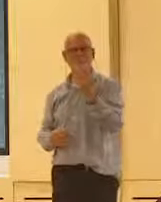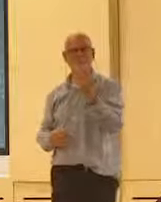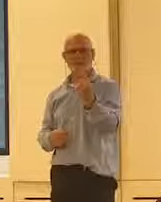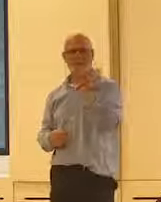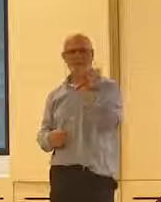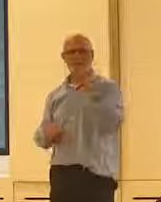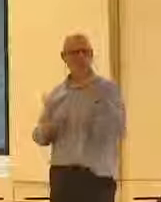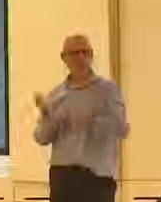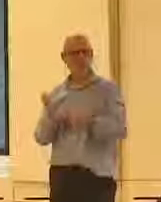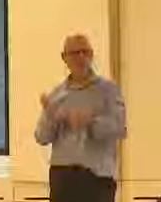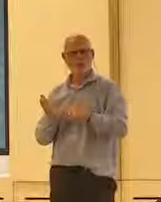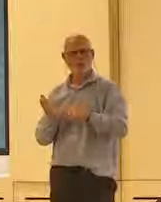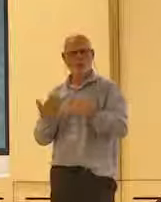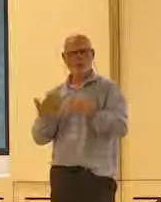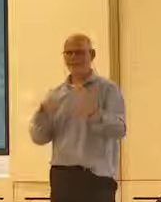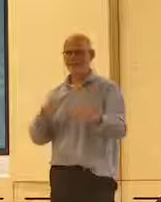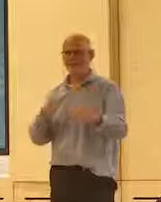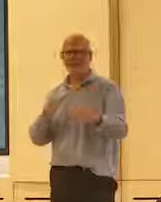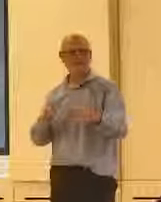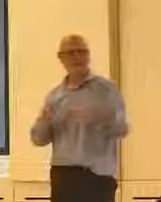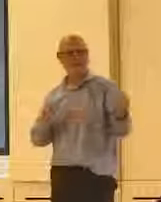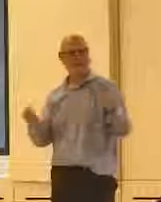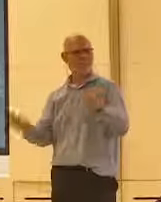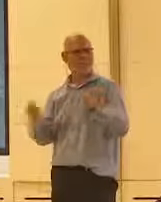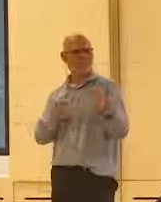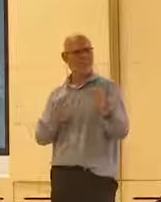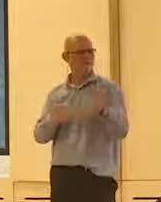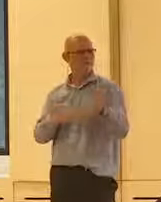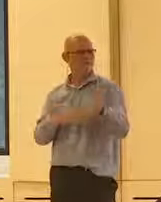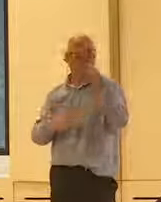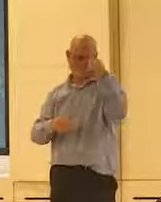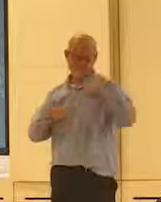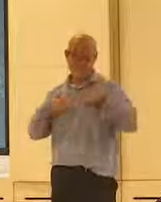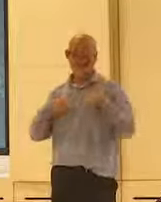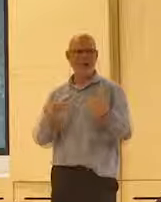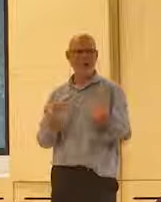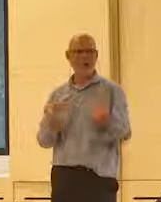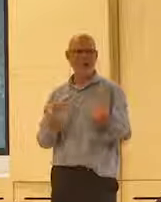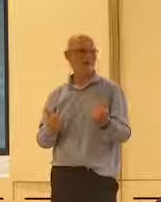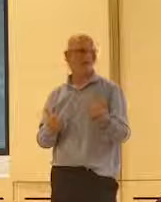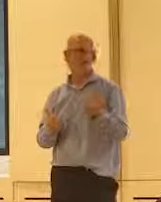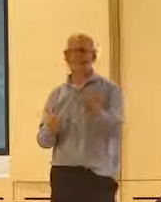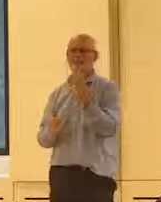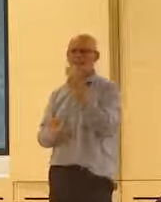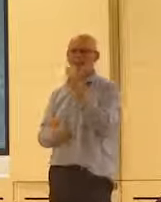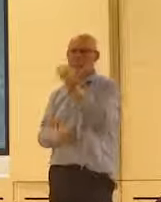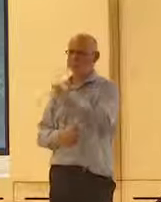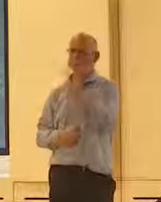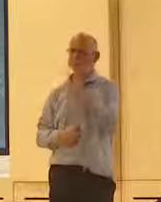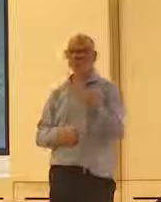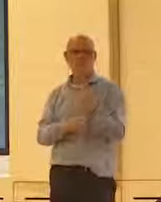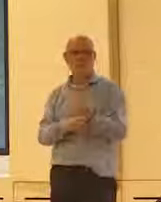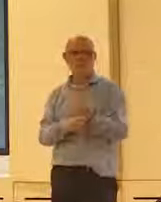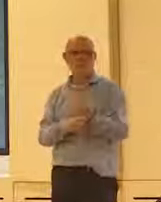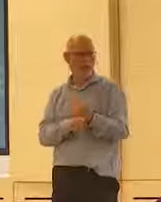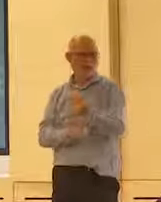I'd like to respond. Last Thursday we had a debate with 5